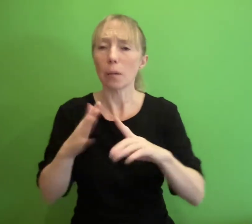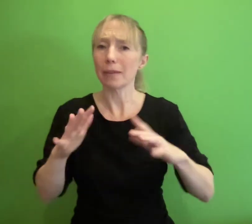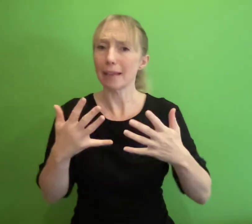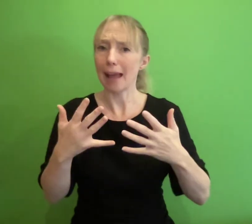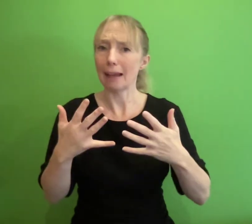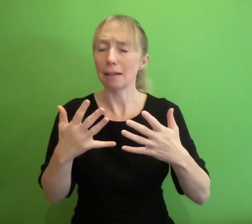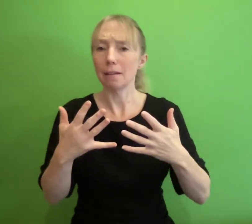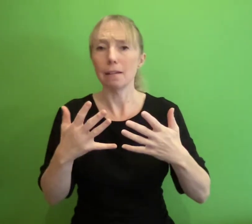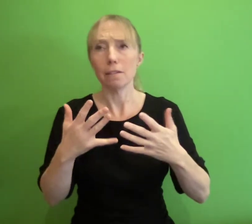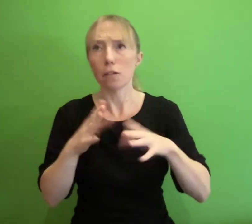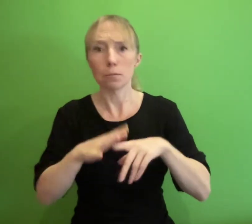the UK.